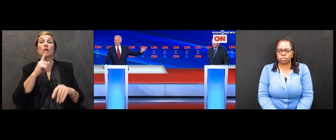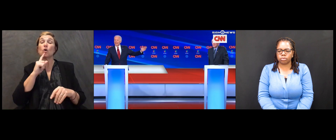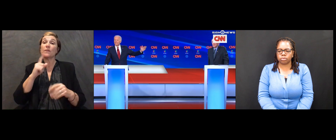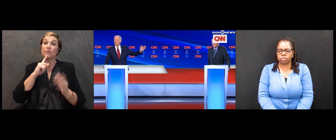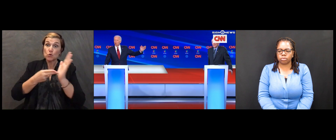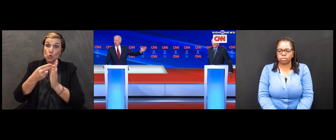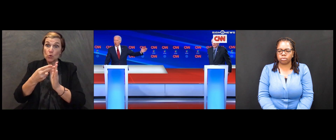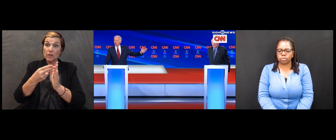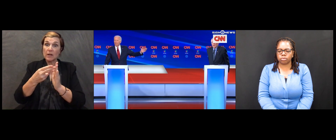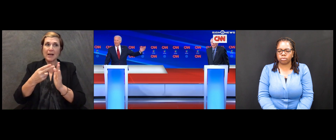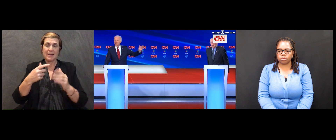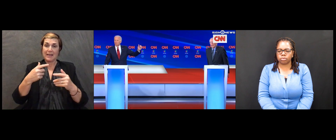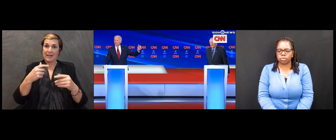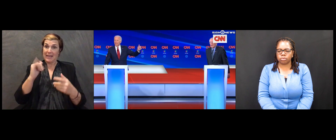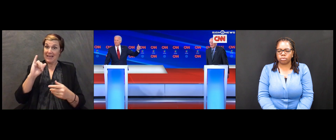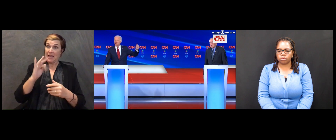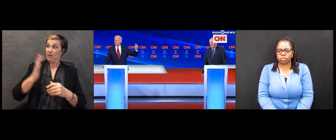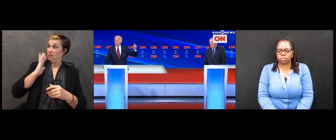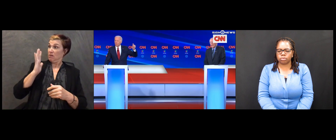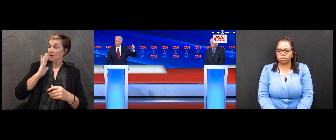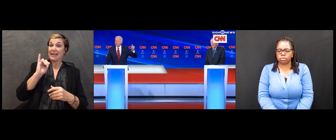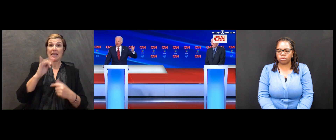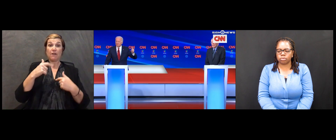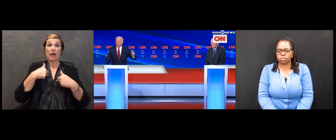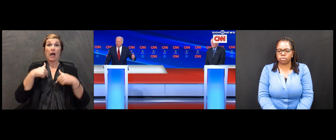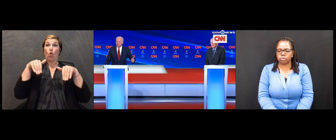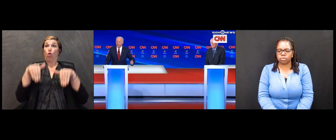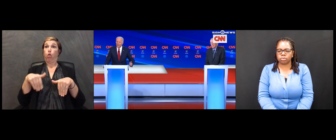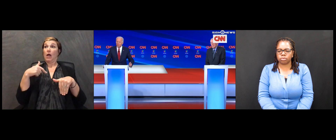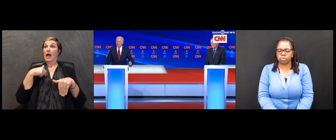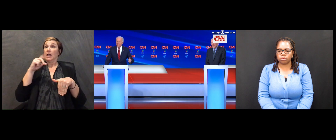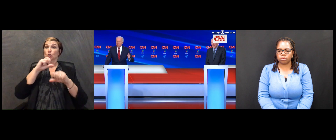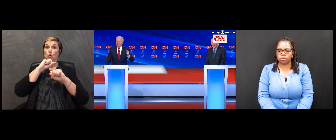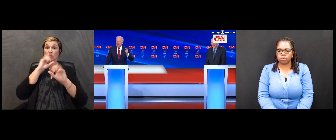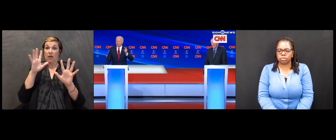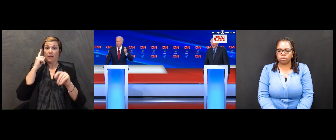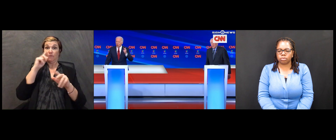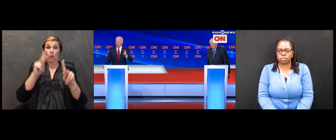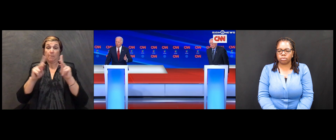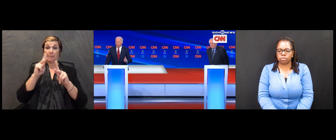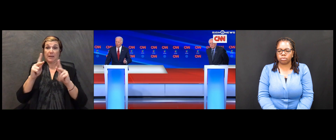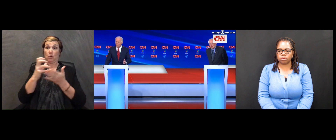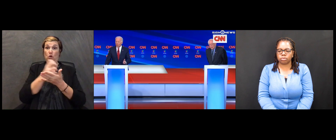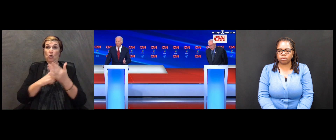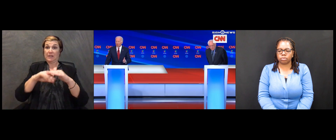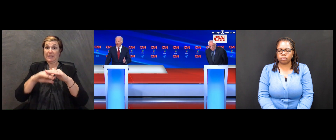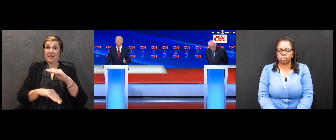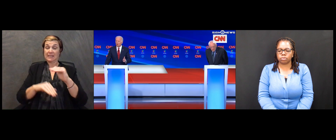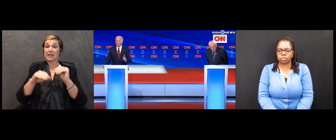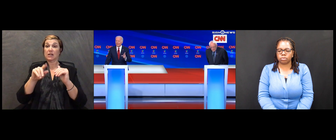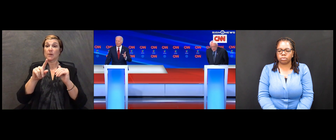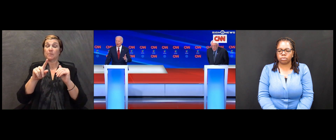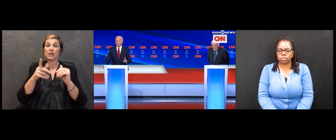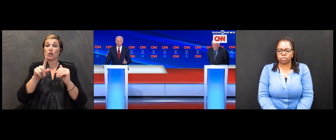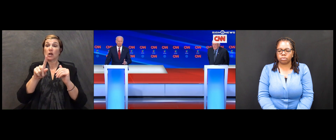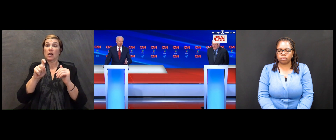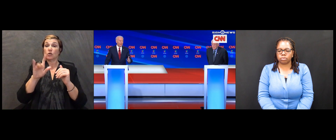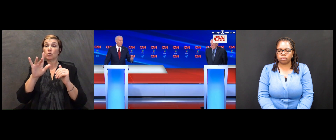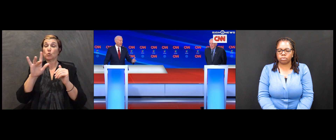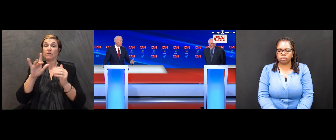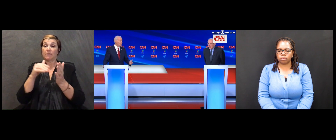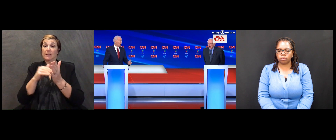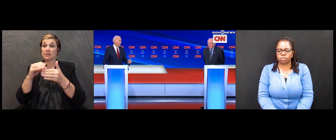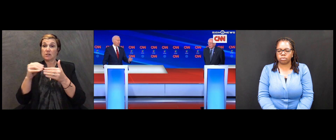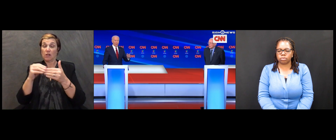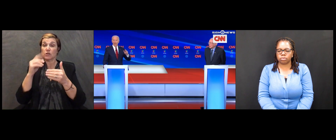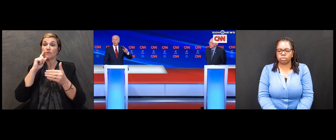and changed the law as it relates to people making less than $50,000, those who for alimony and child support,